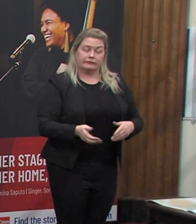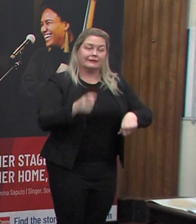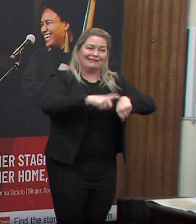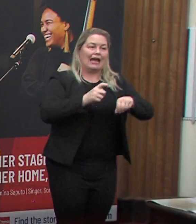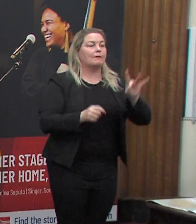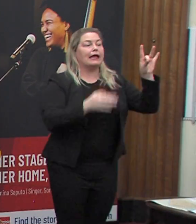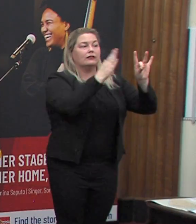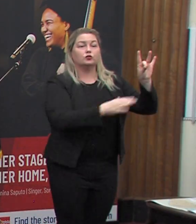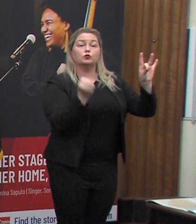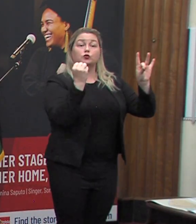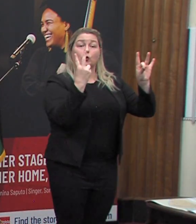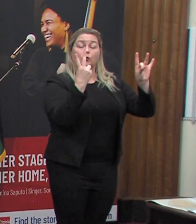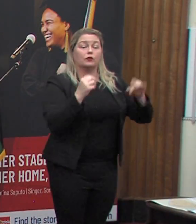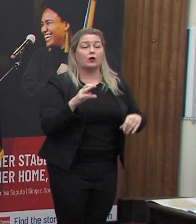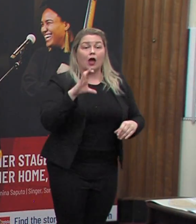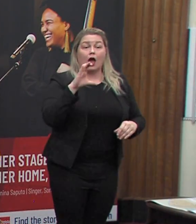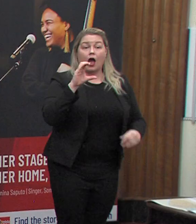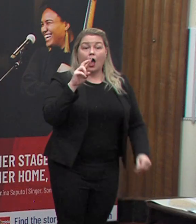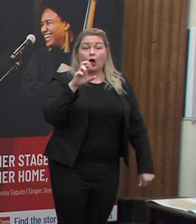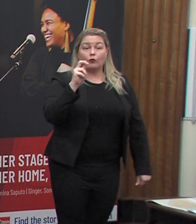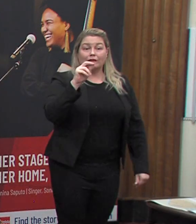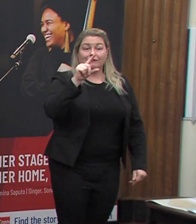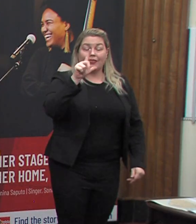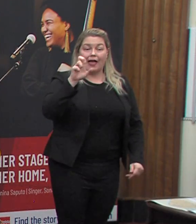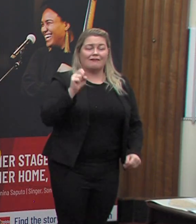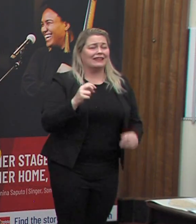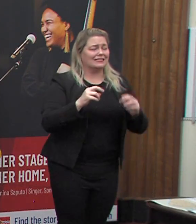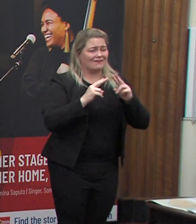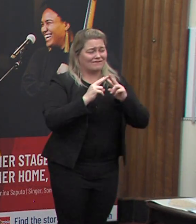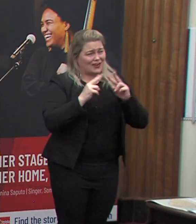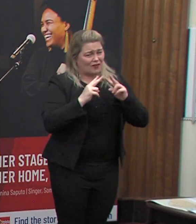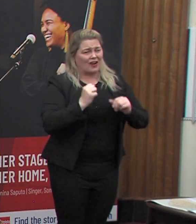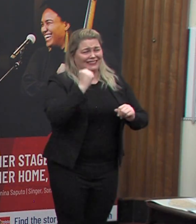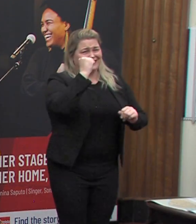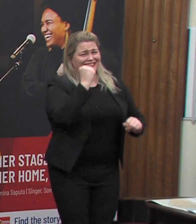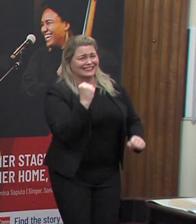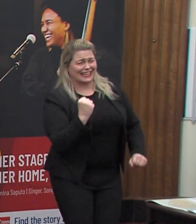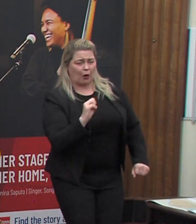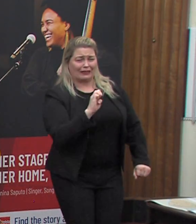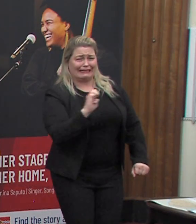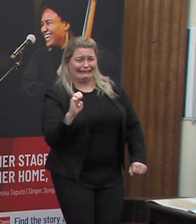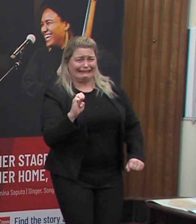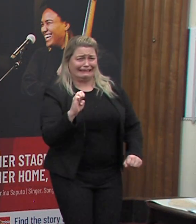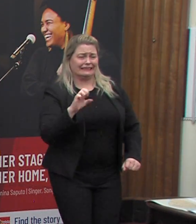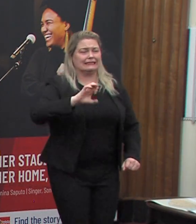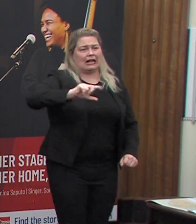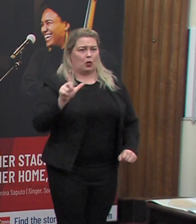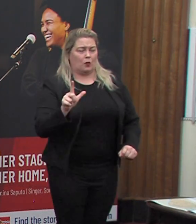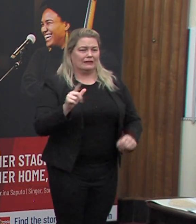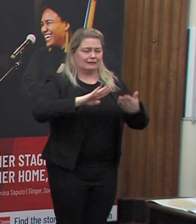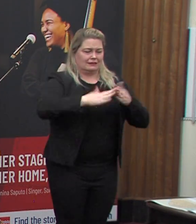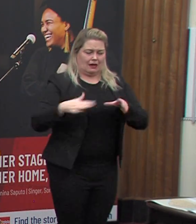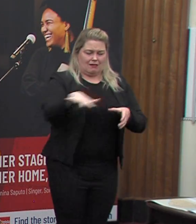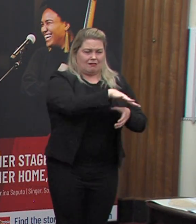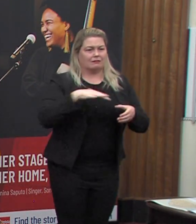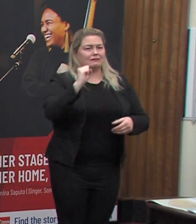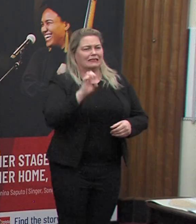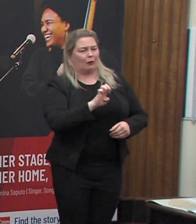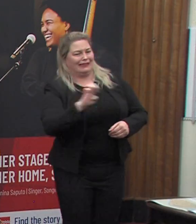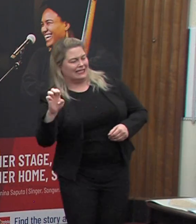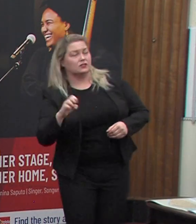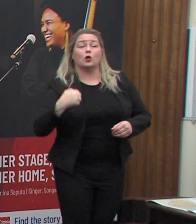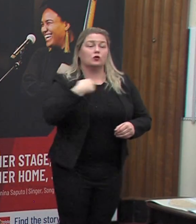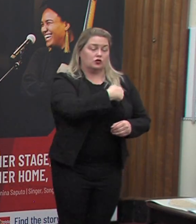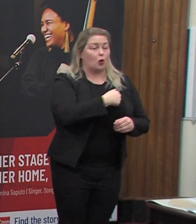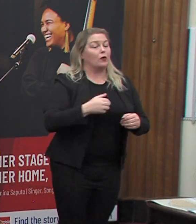noon. Carondelet is in the very, very far southeast sector of the city, so we anticipate having a lot of